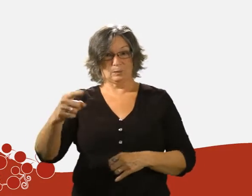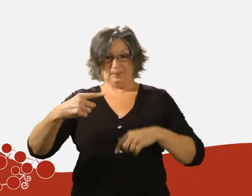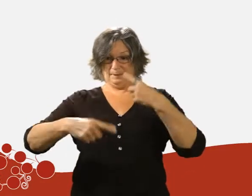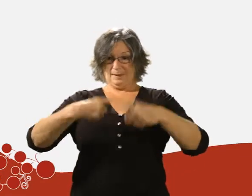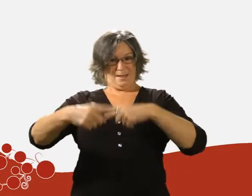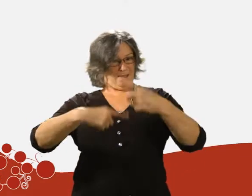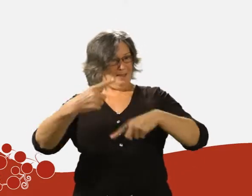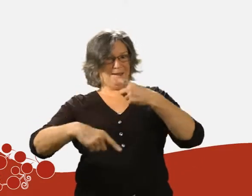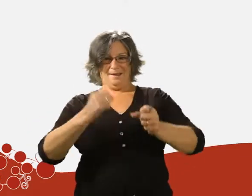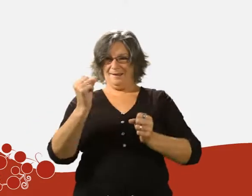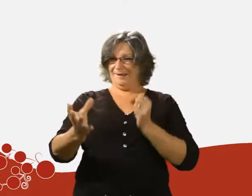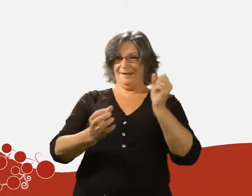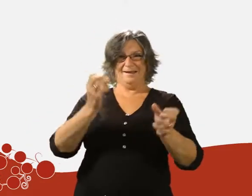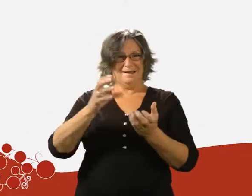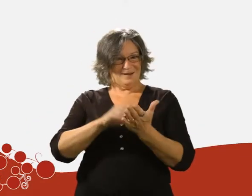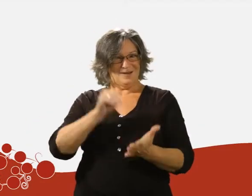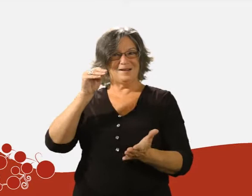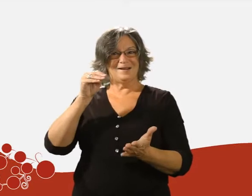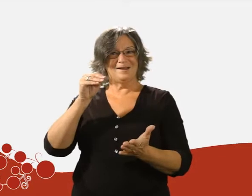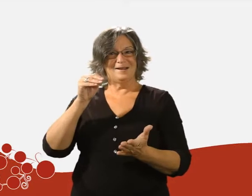It is wonderful that you are now learning ASL.